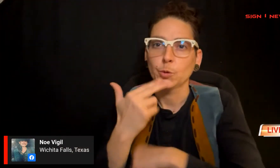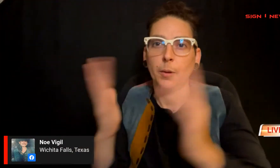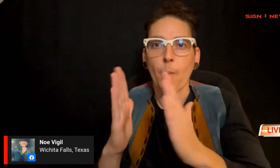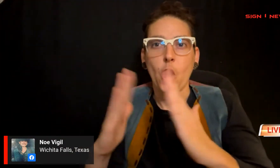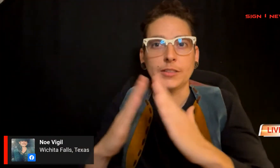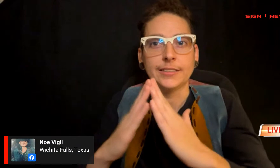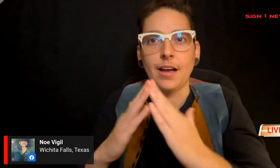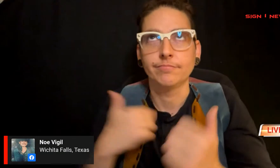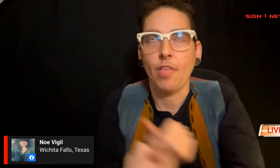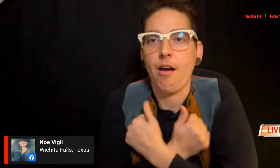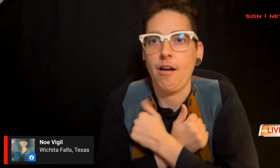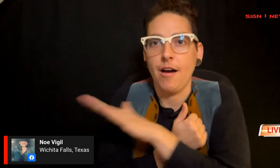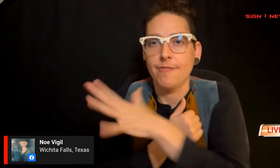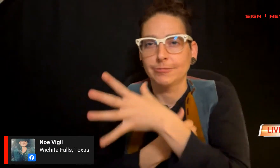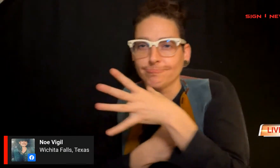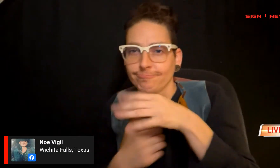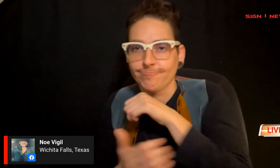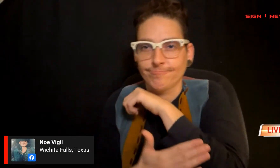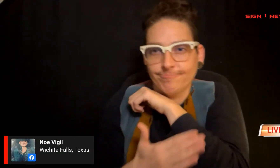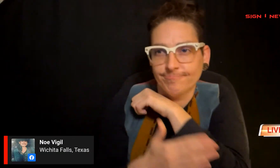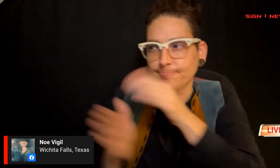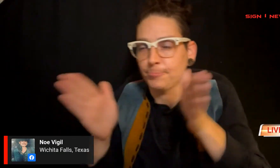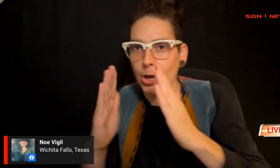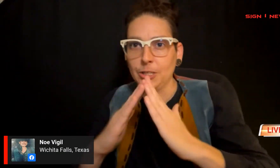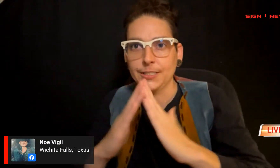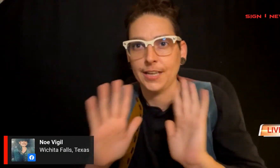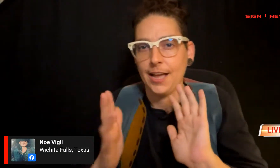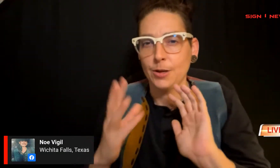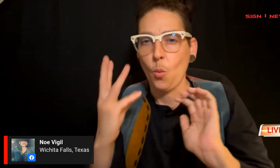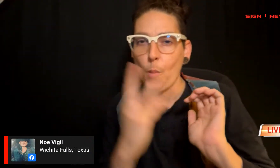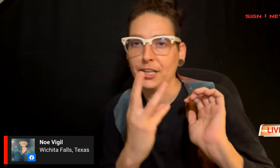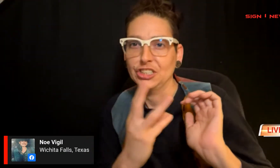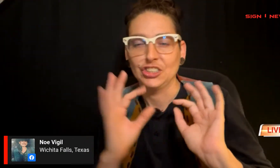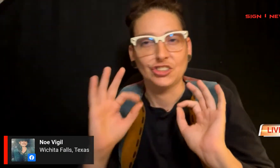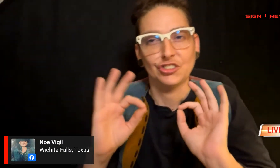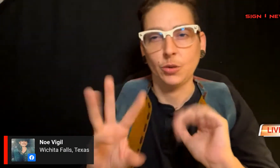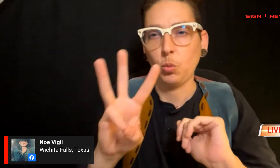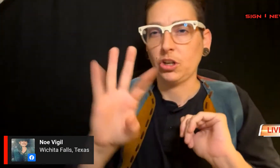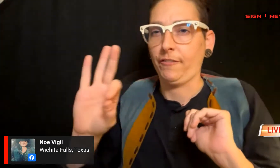Wichita Falls. It's a beautiful small town. I love the farm and it's just really nice country.